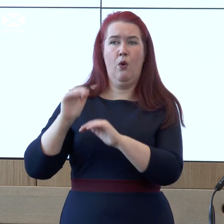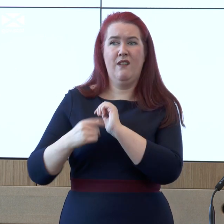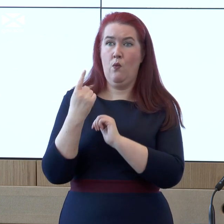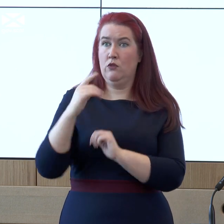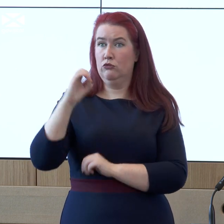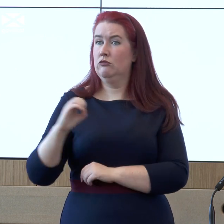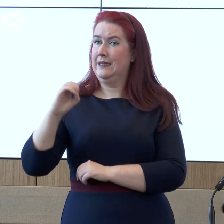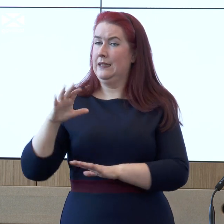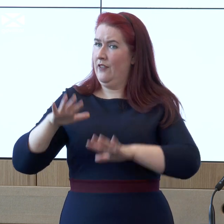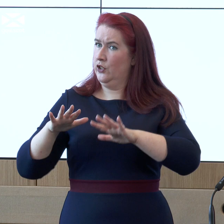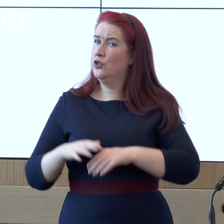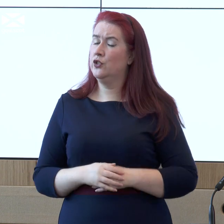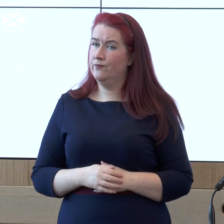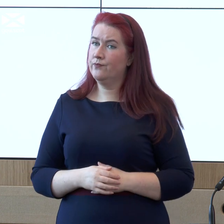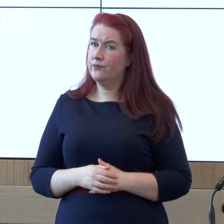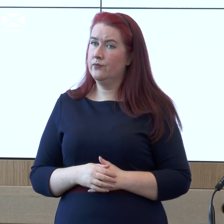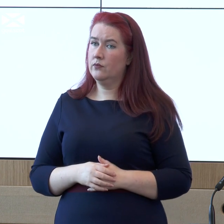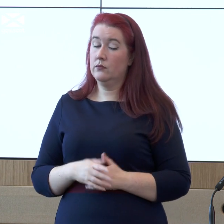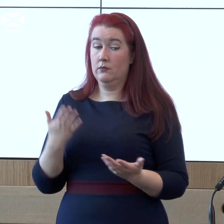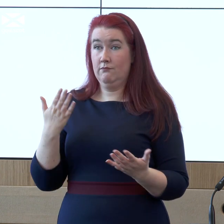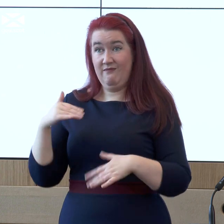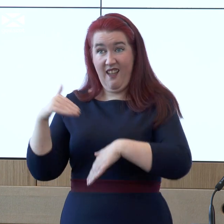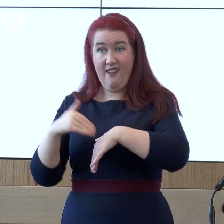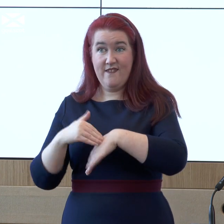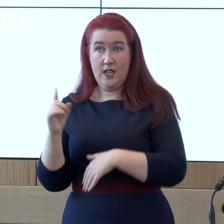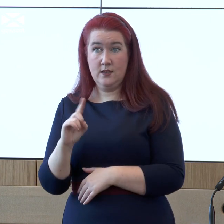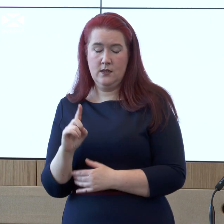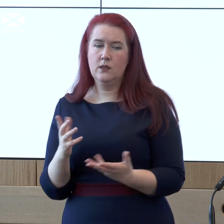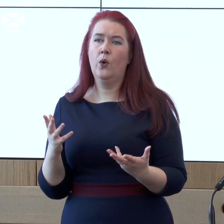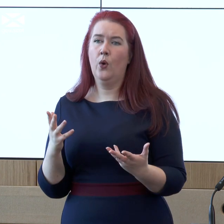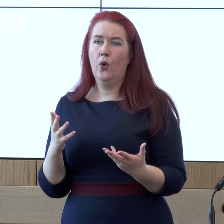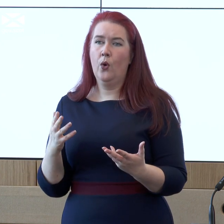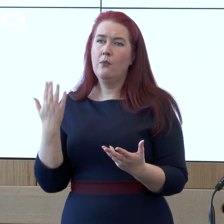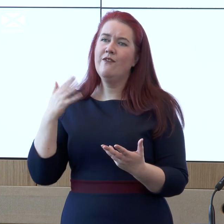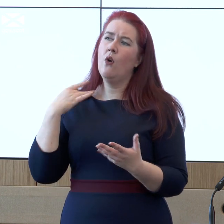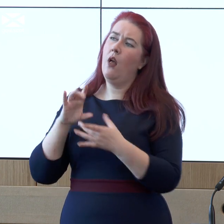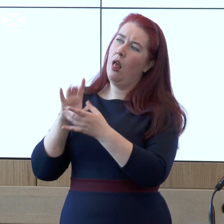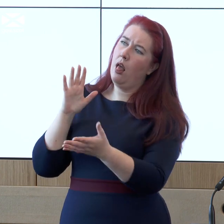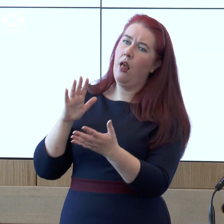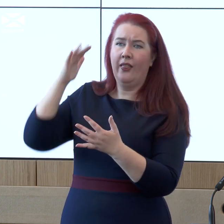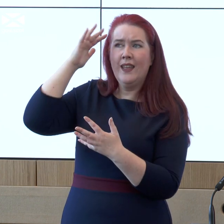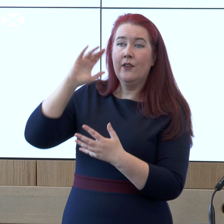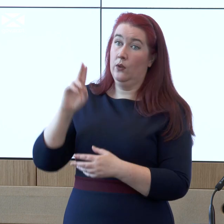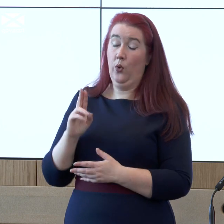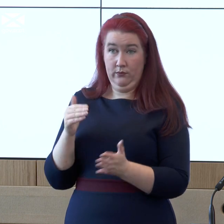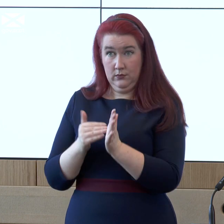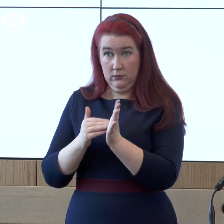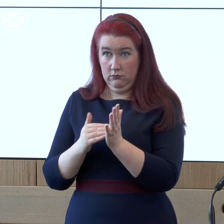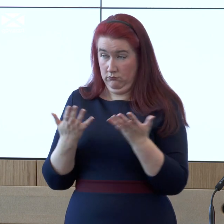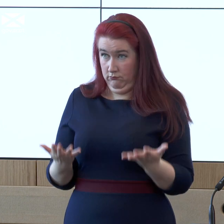on average. The impacts of this are no longer distant or theoretical. They are